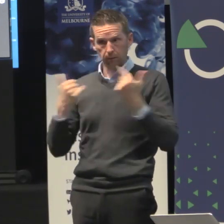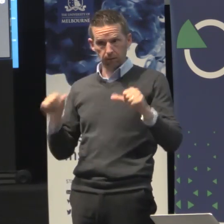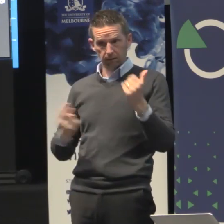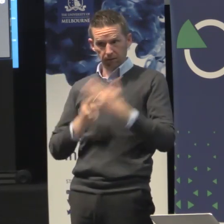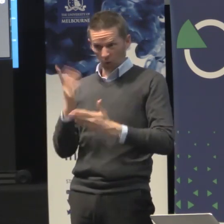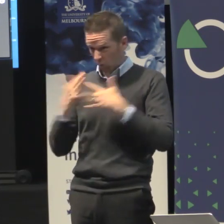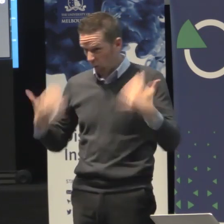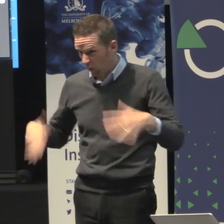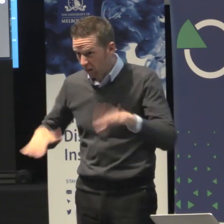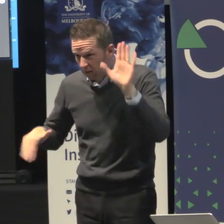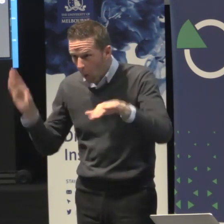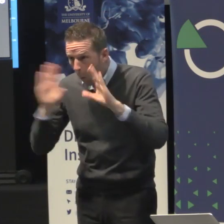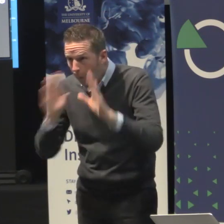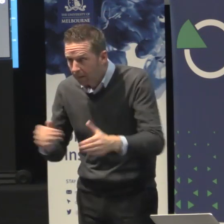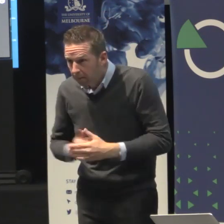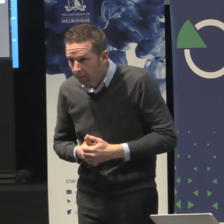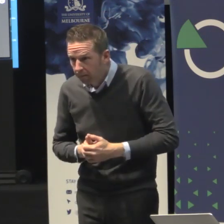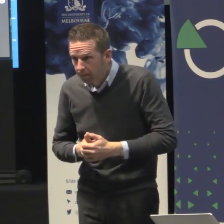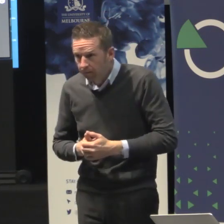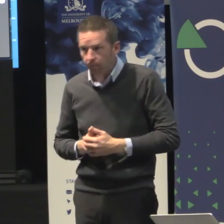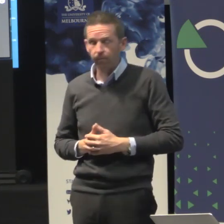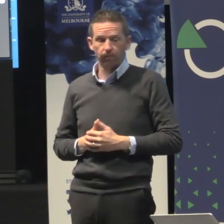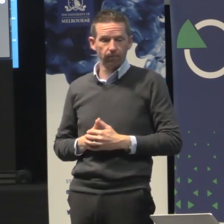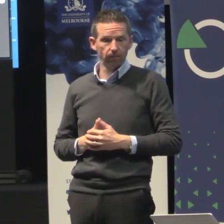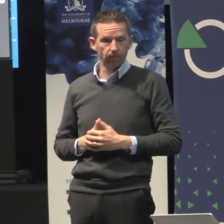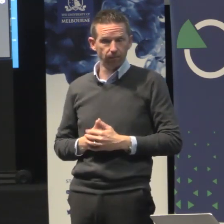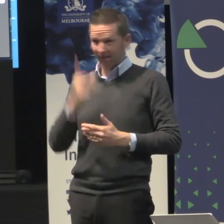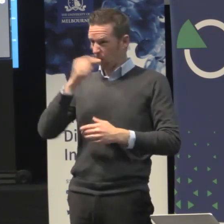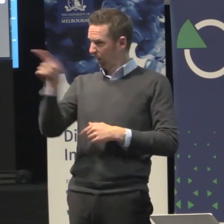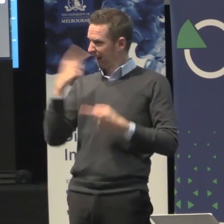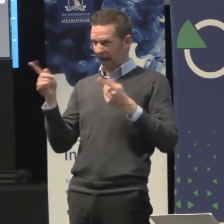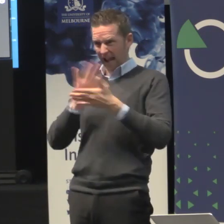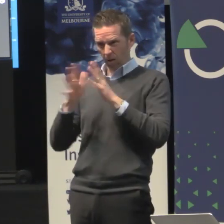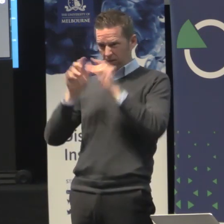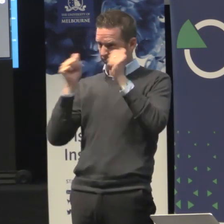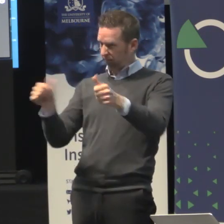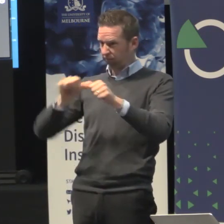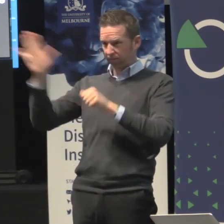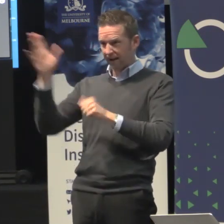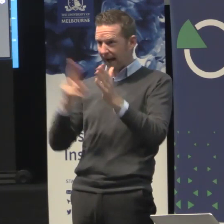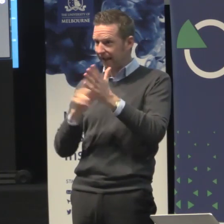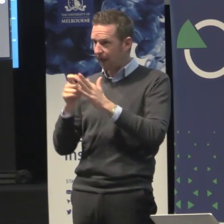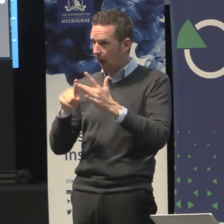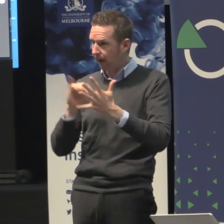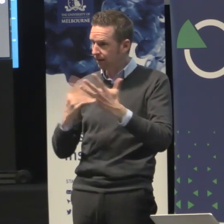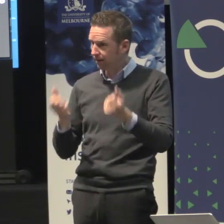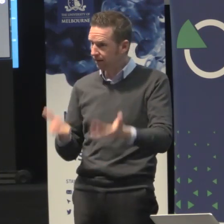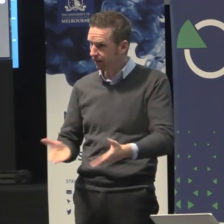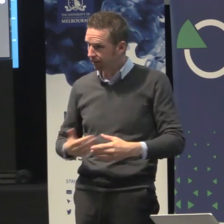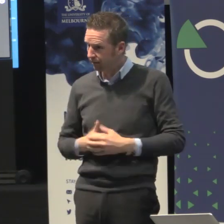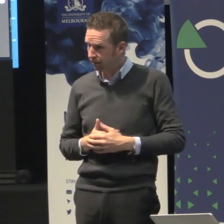that awesome, guys? Can we say how great it is that we have an NDIS and